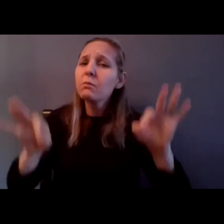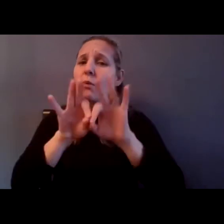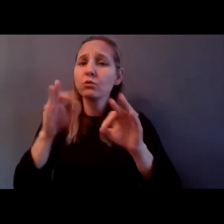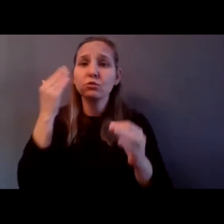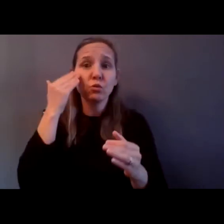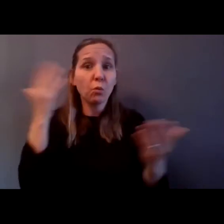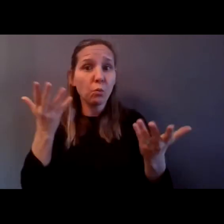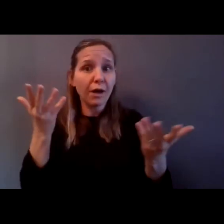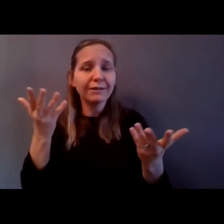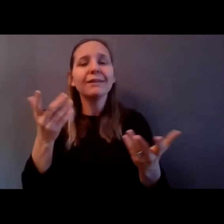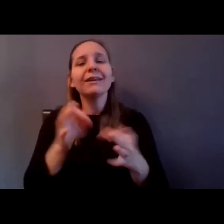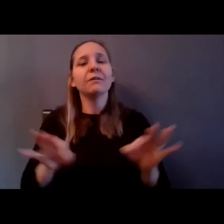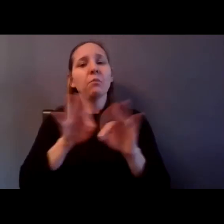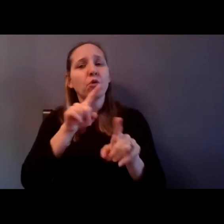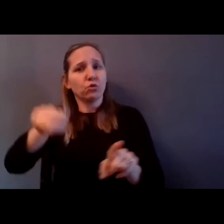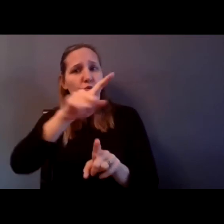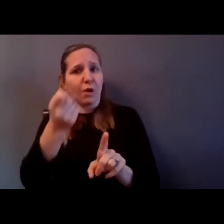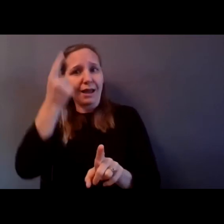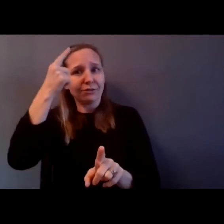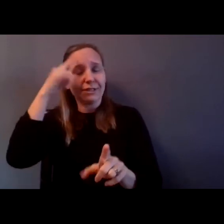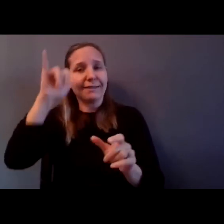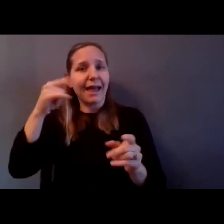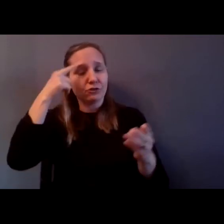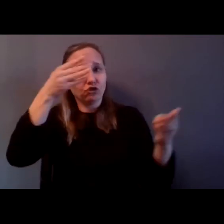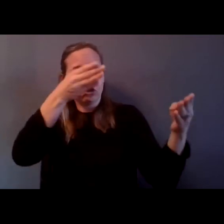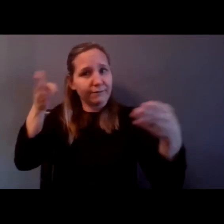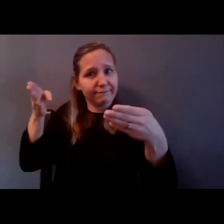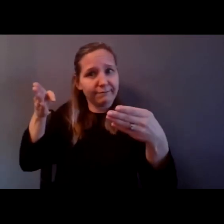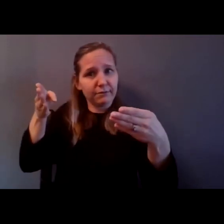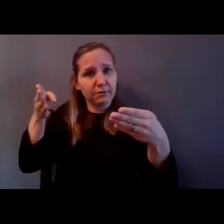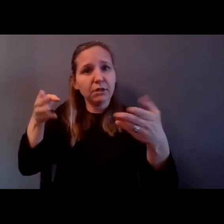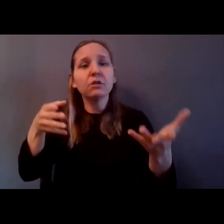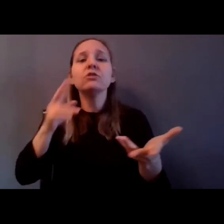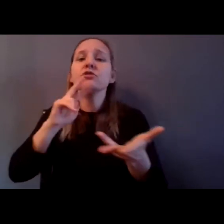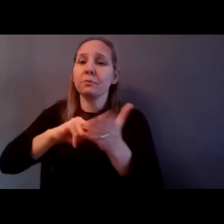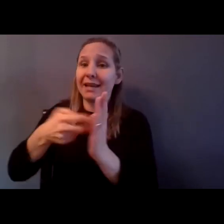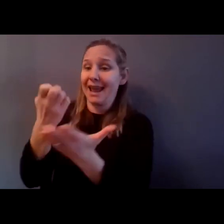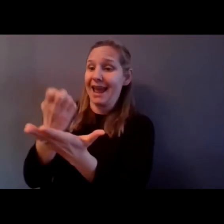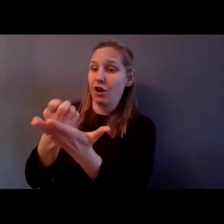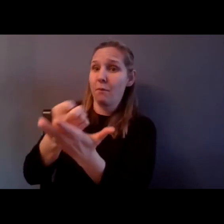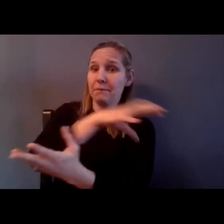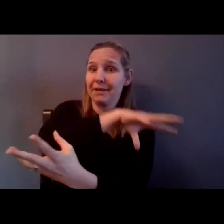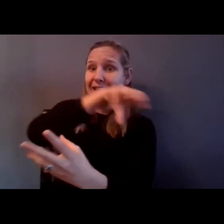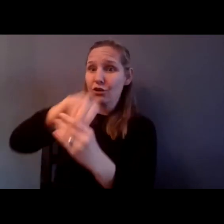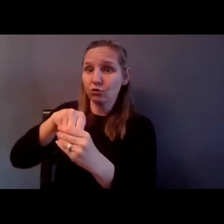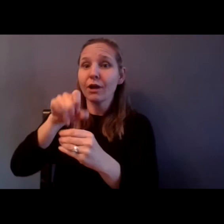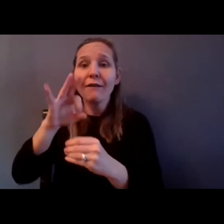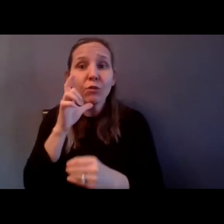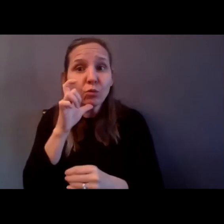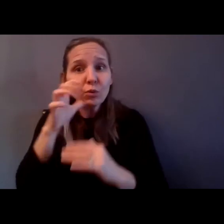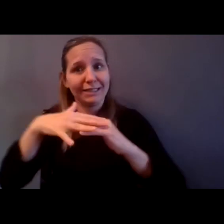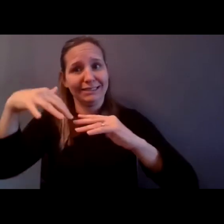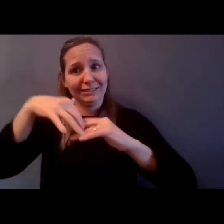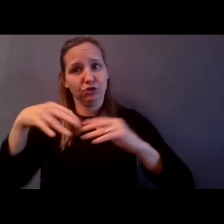the significant shift that we are looking at, the economic inclusion of Indigenous peoples.